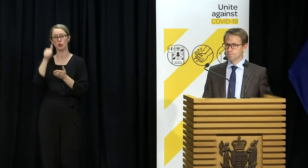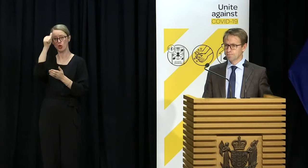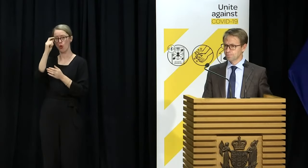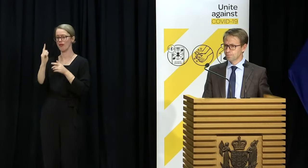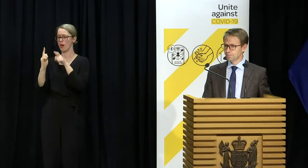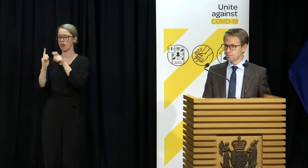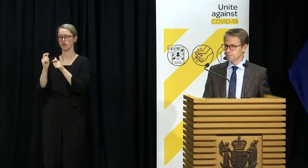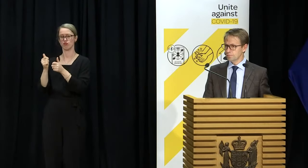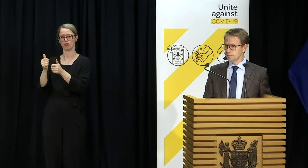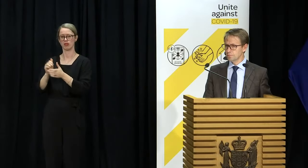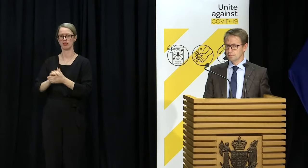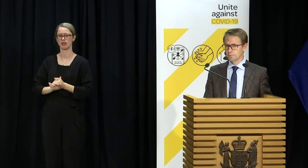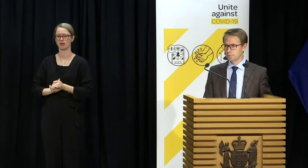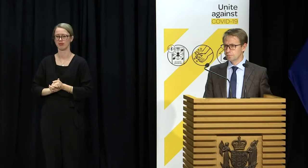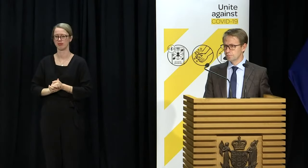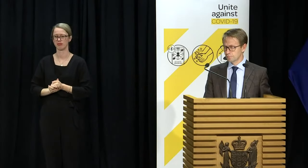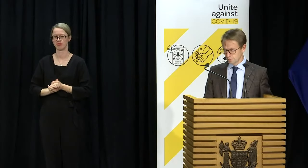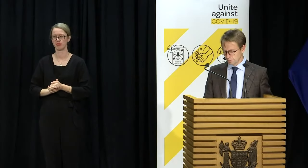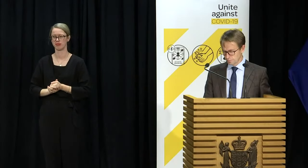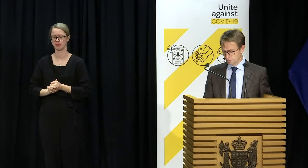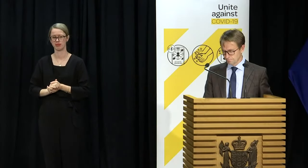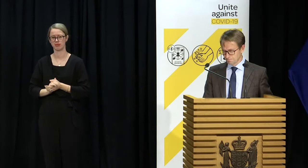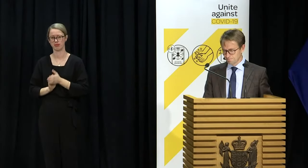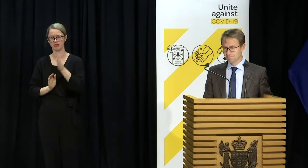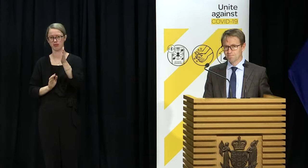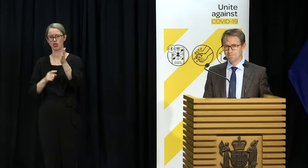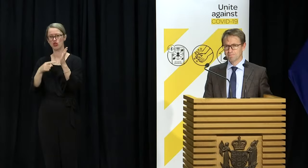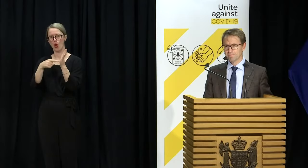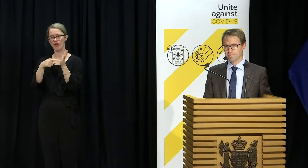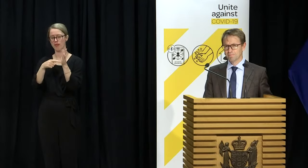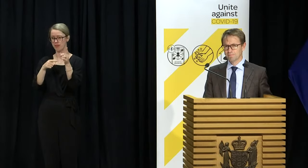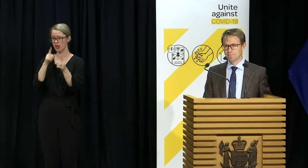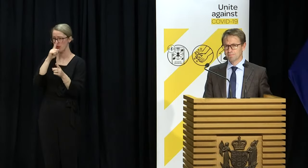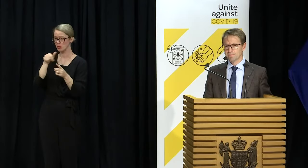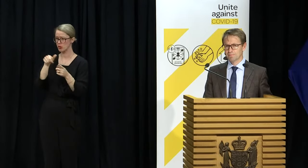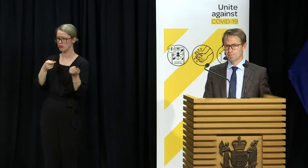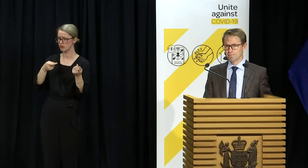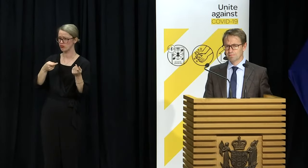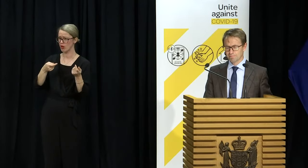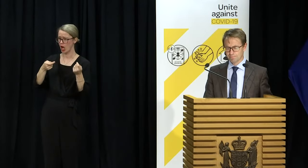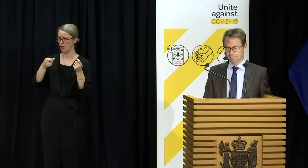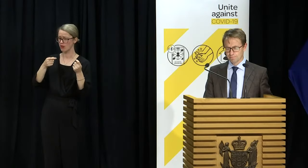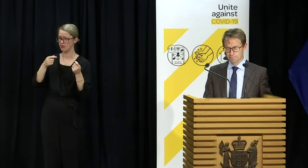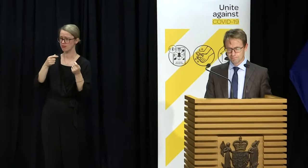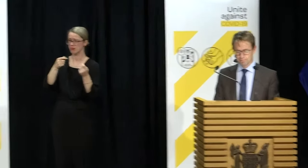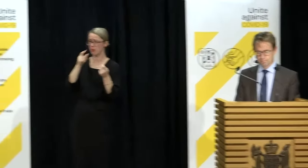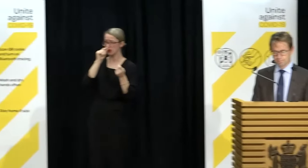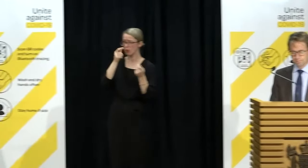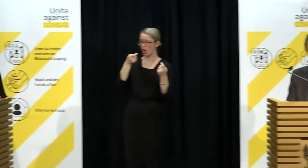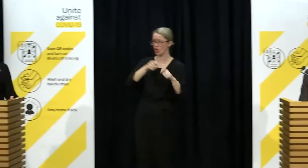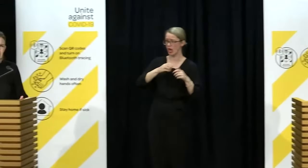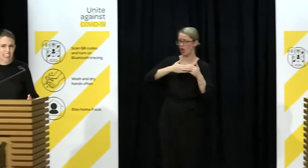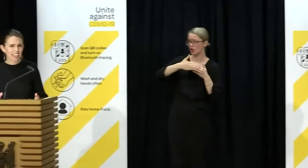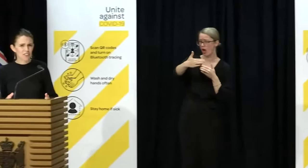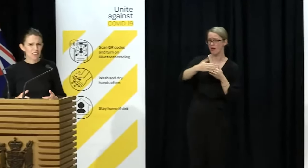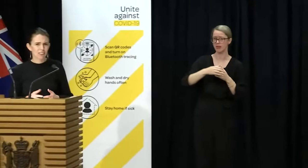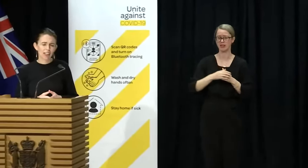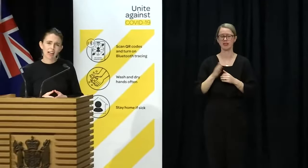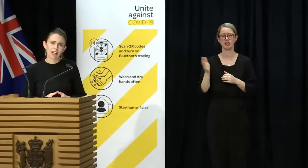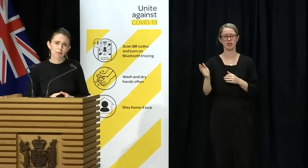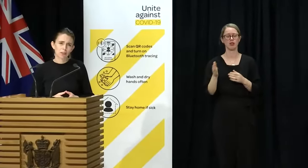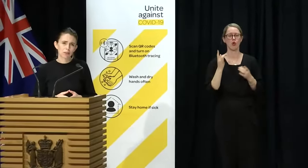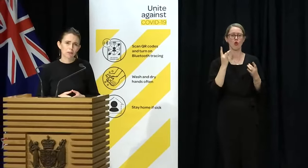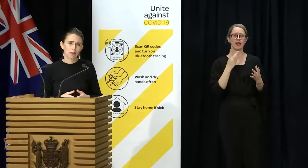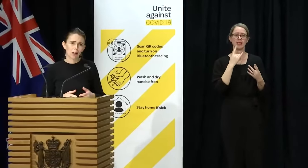I'll let you preparing. finish, then I'll come to Jane. Thank you. People should be preparing to lock down longer, though, shouldn't they? Well, we've already given the